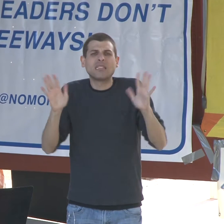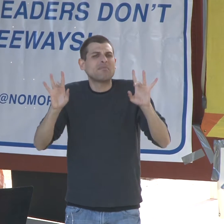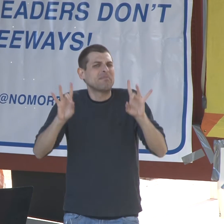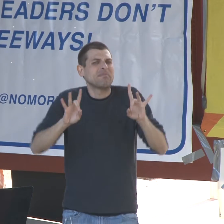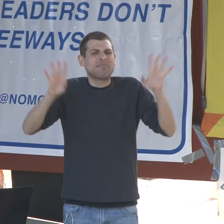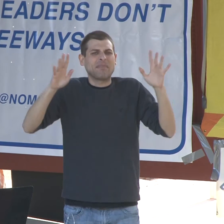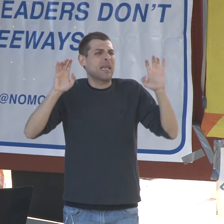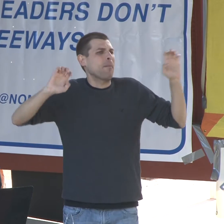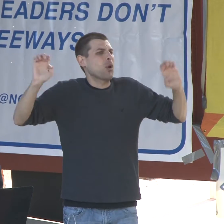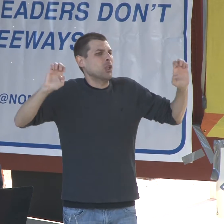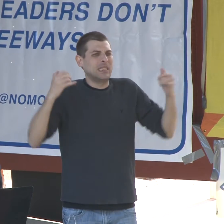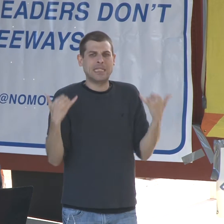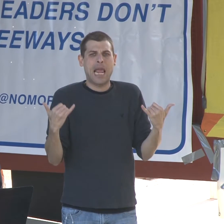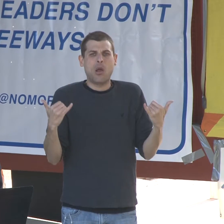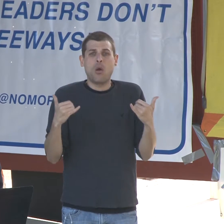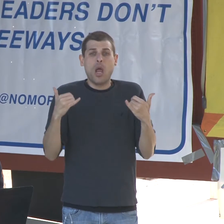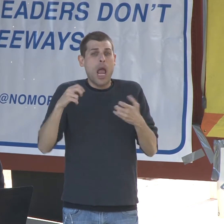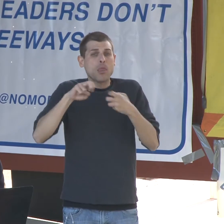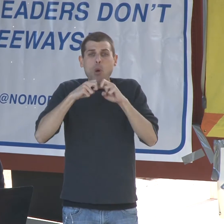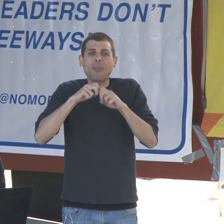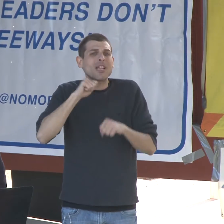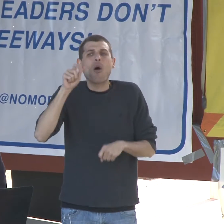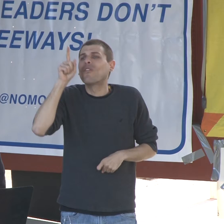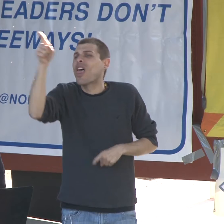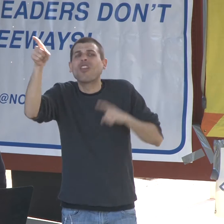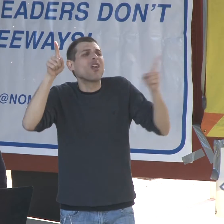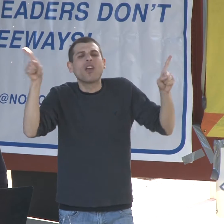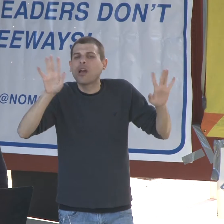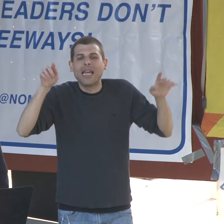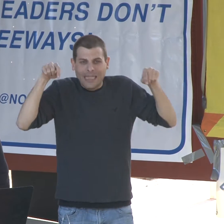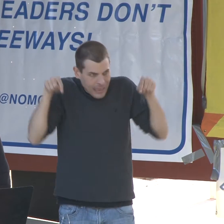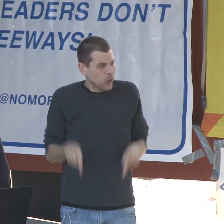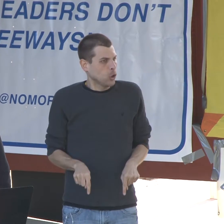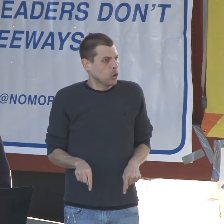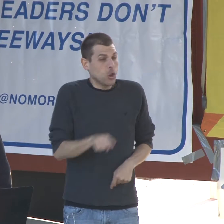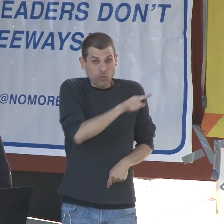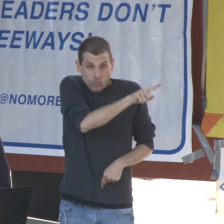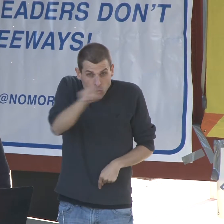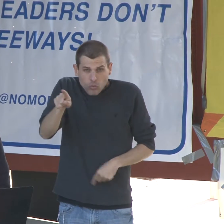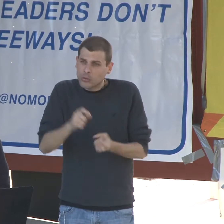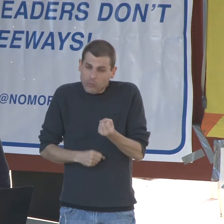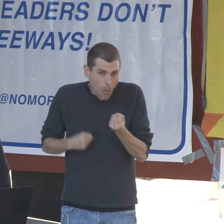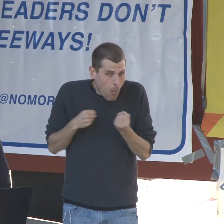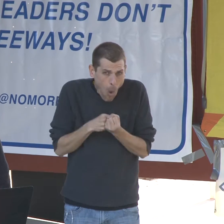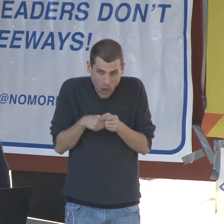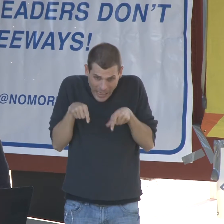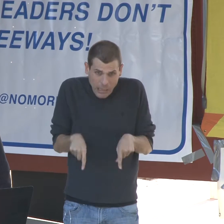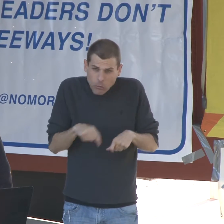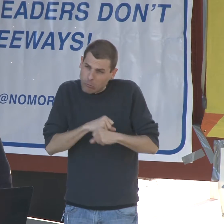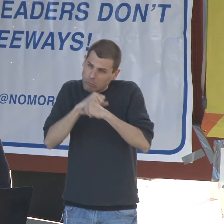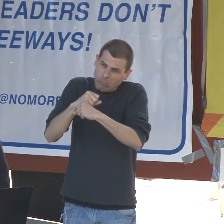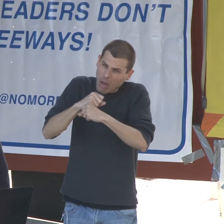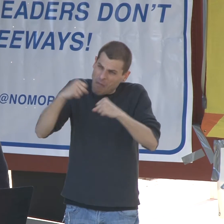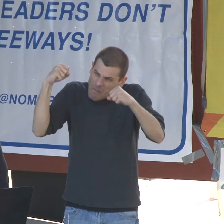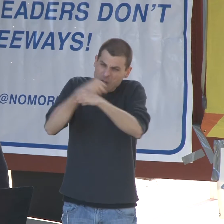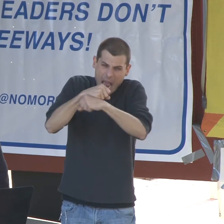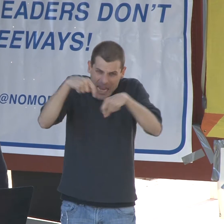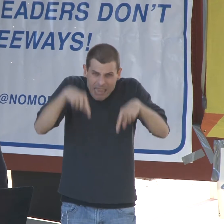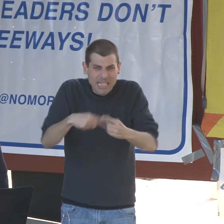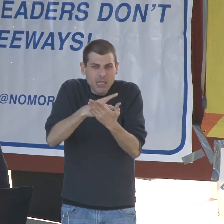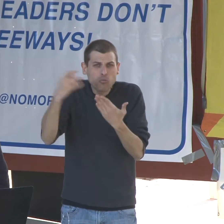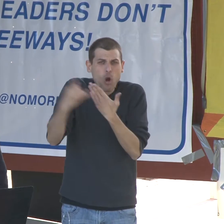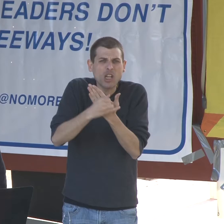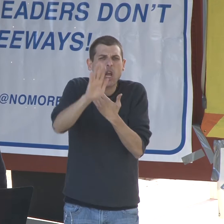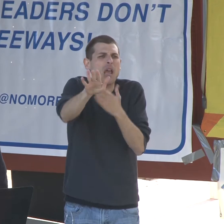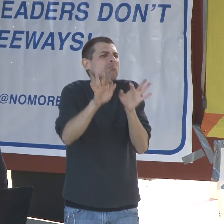here in this neighborhood at this school. And your support in fighting this project is so important to